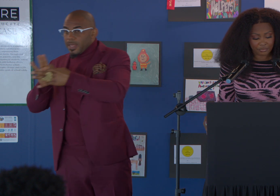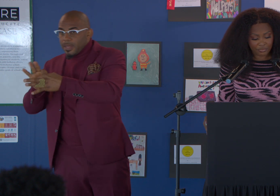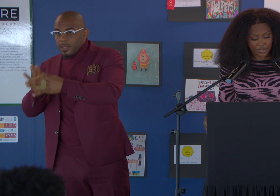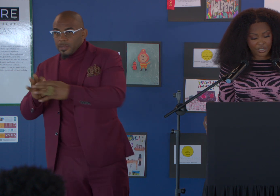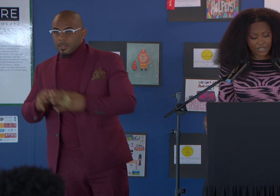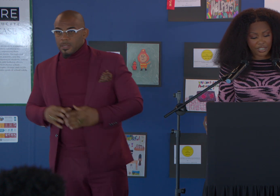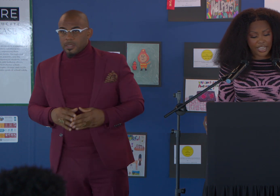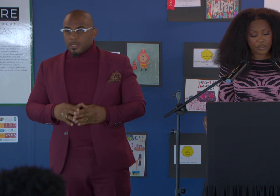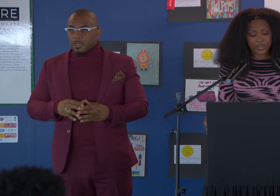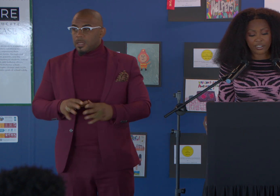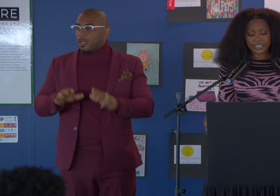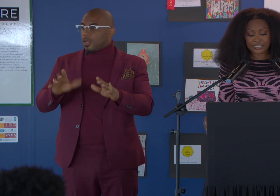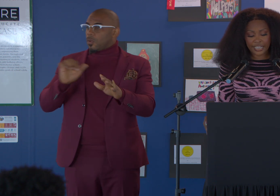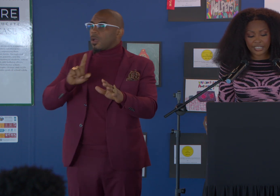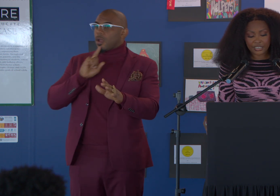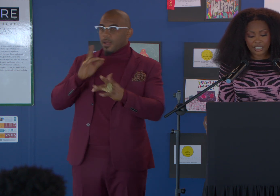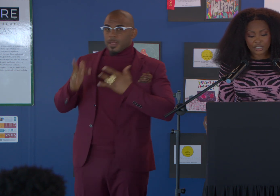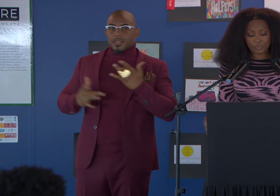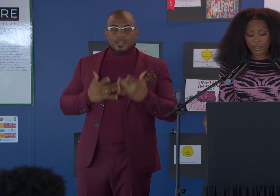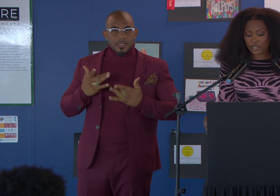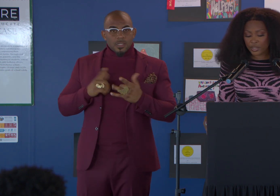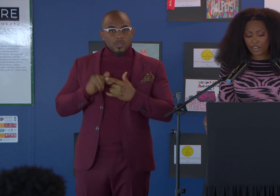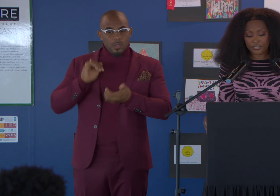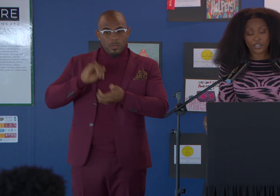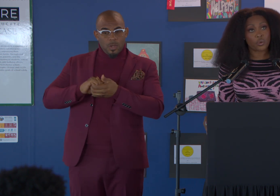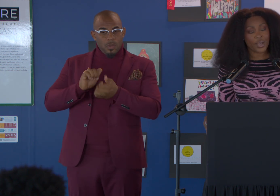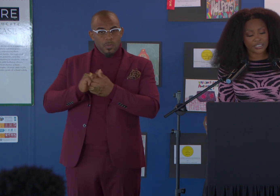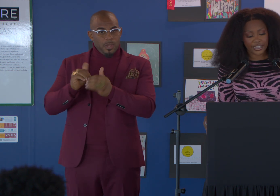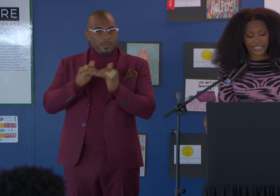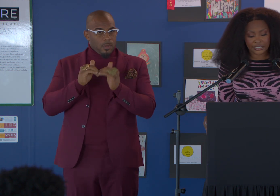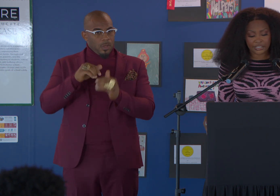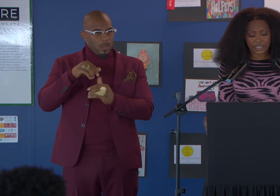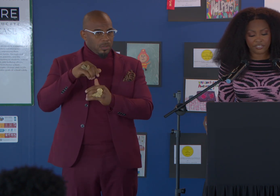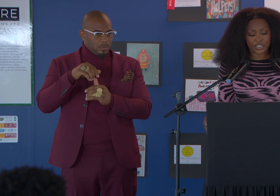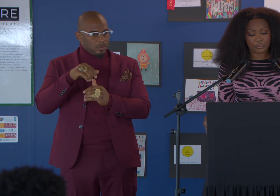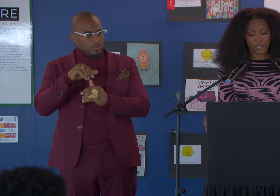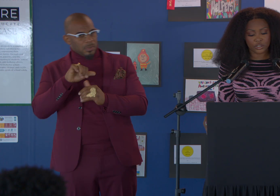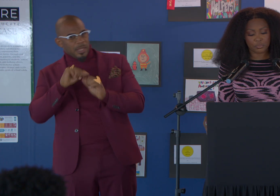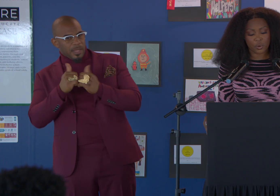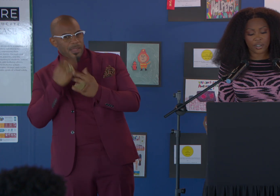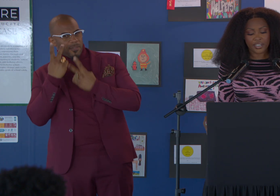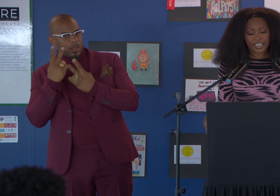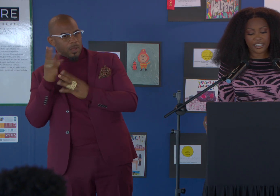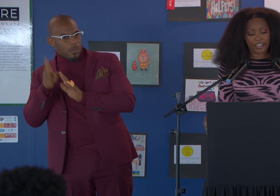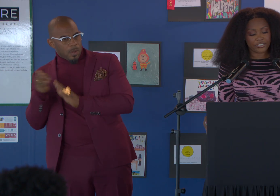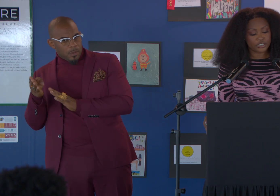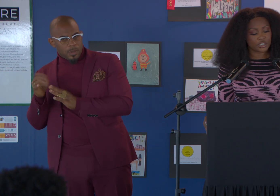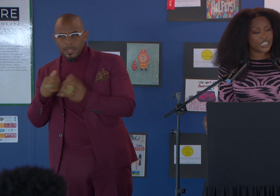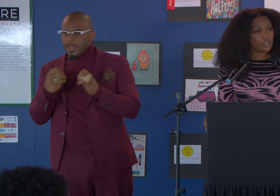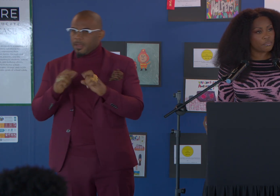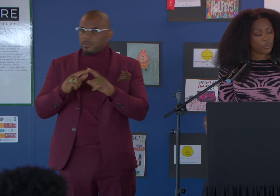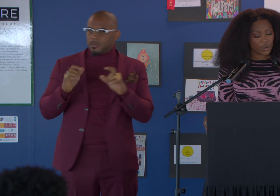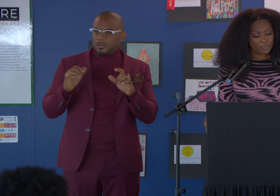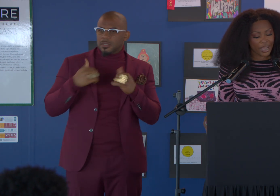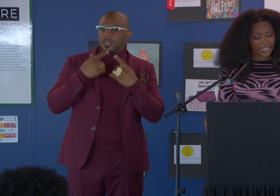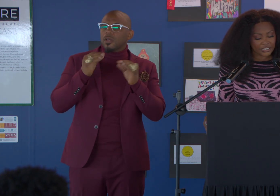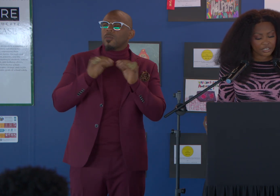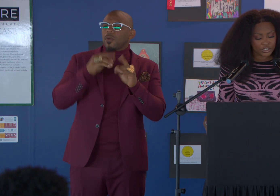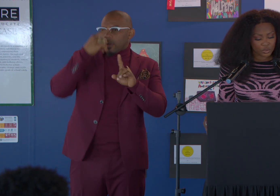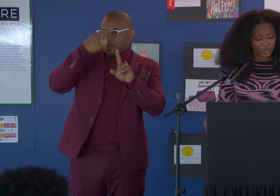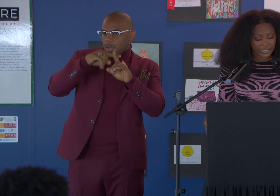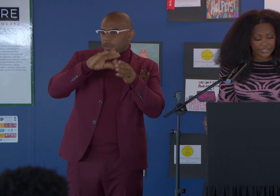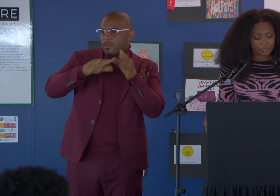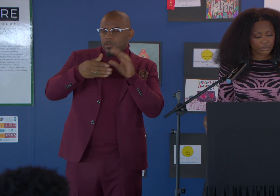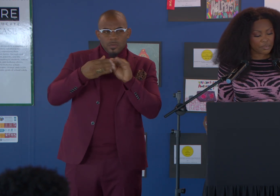connection. And we are excited to partner with our fellow quasi-agency, Visit Baltimore, in efforts to tell more